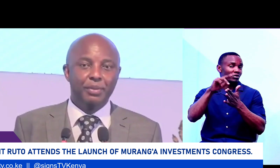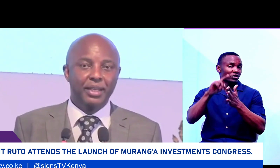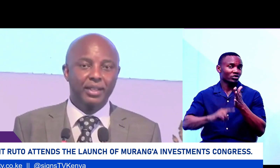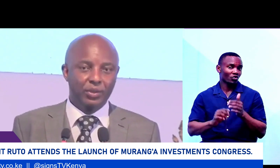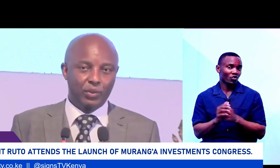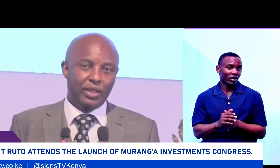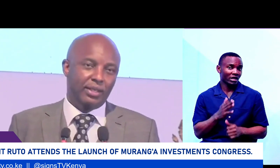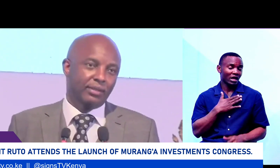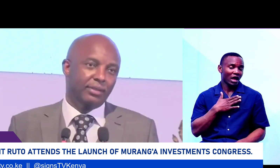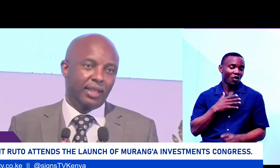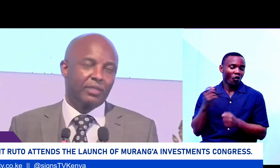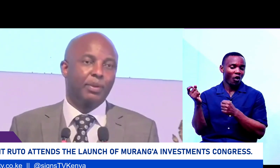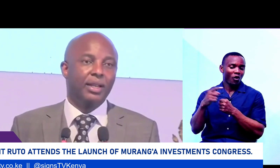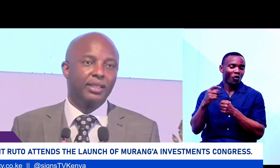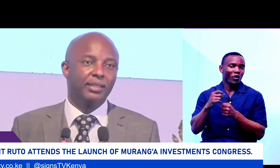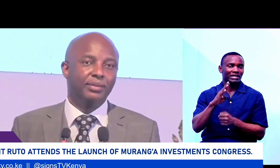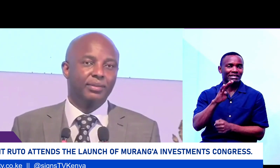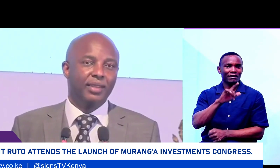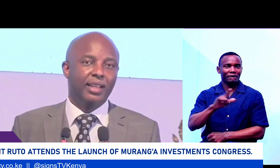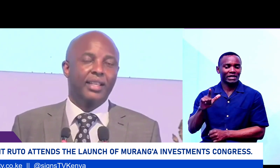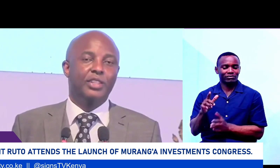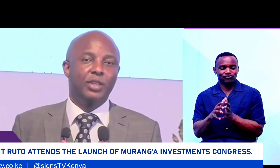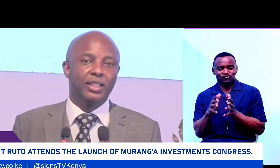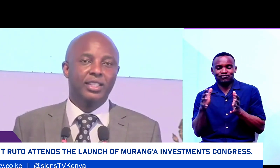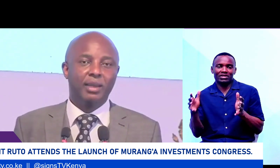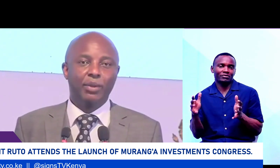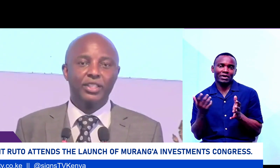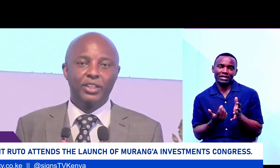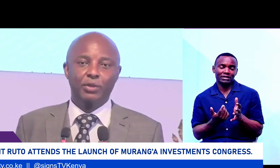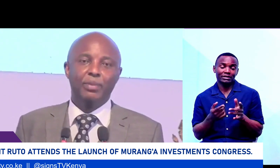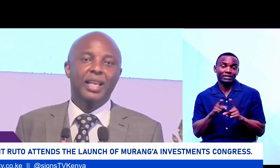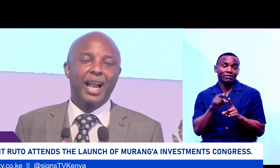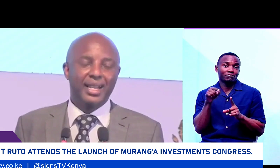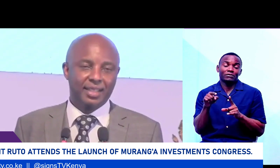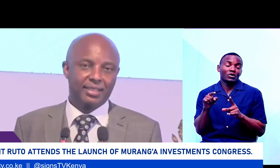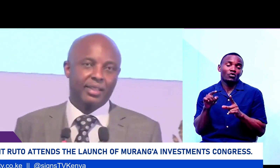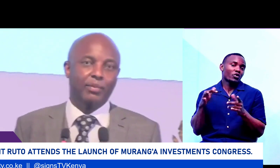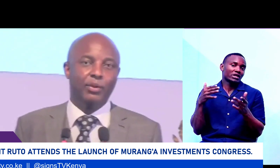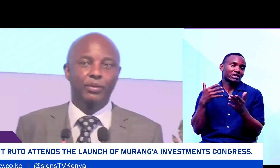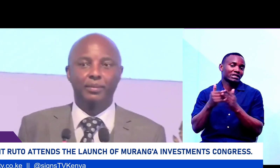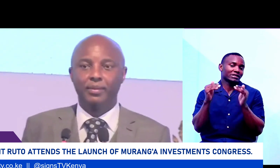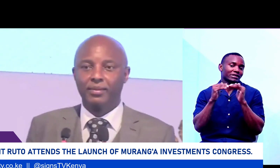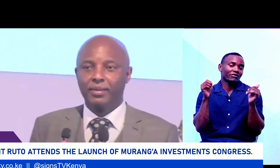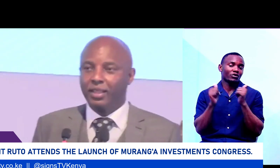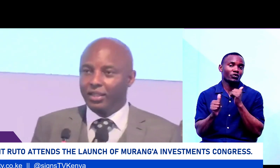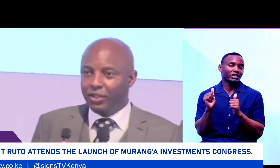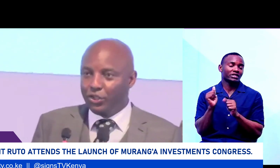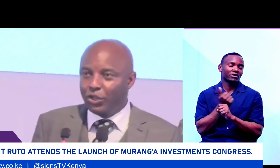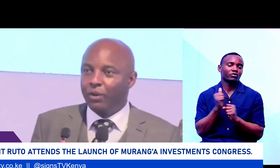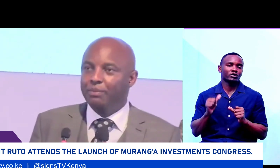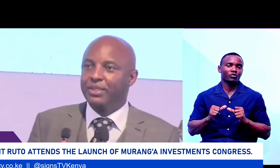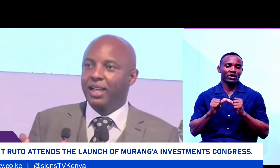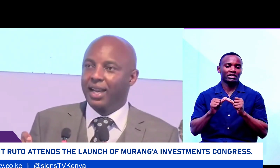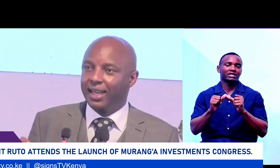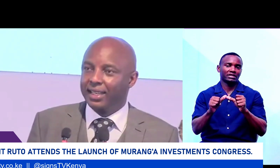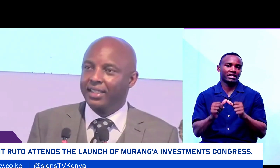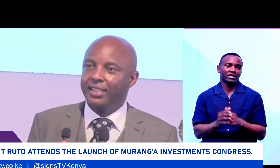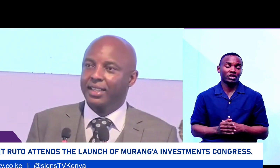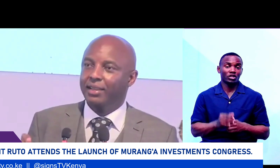bill will expand and it will reach a point it will be unsustainable. Jobs are created